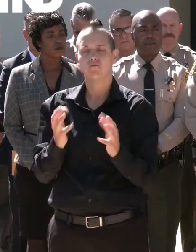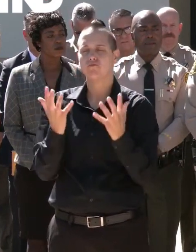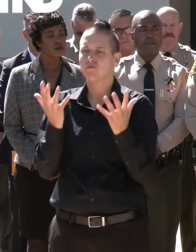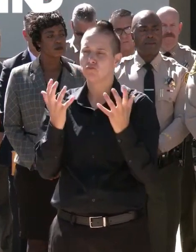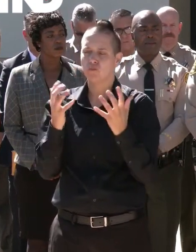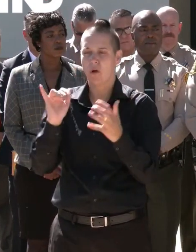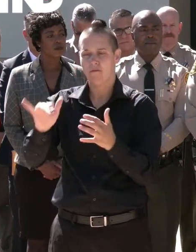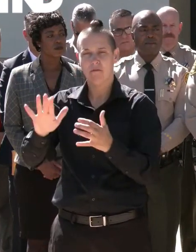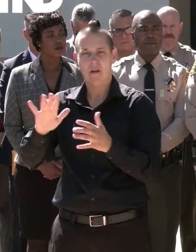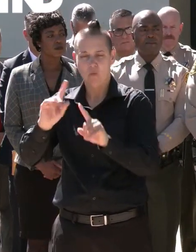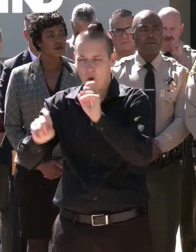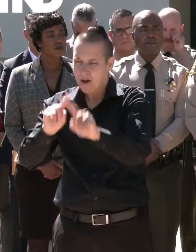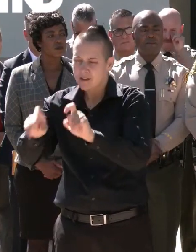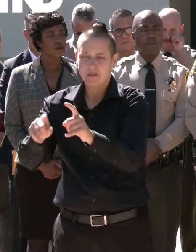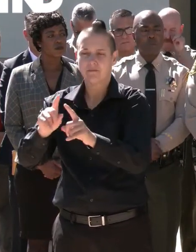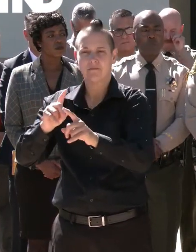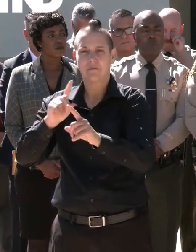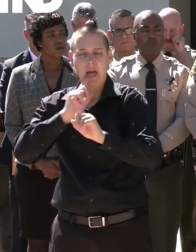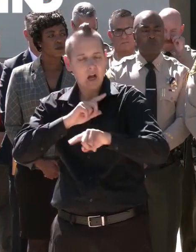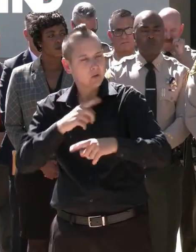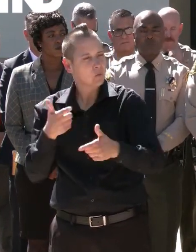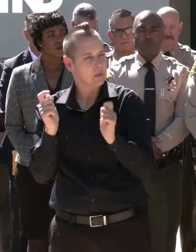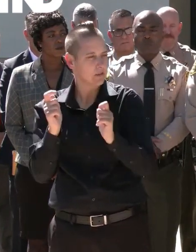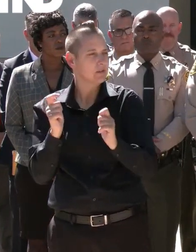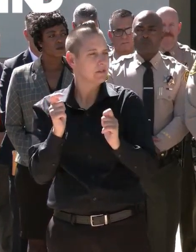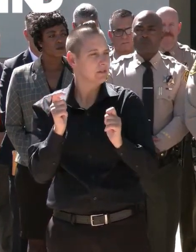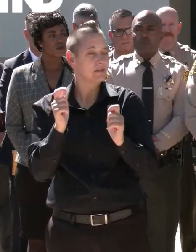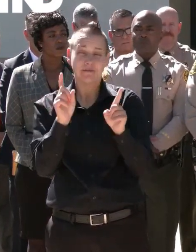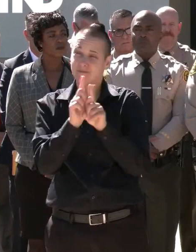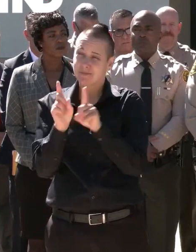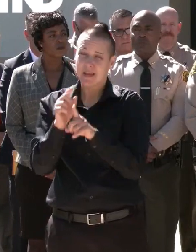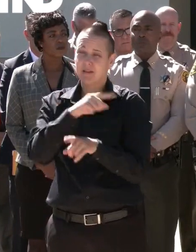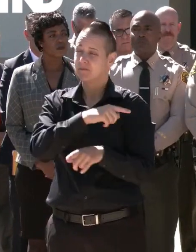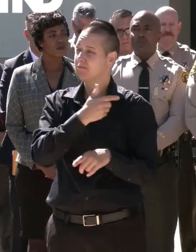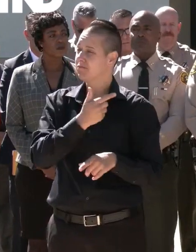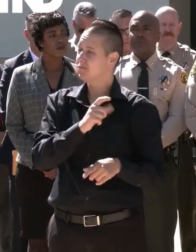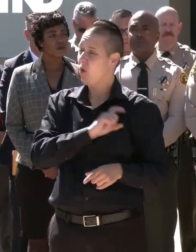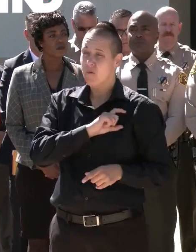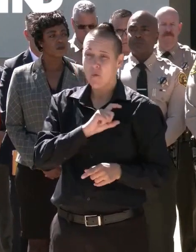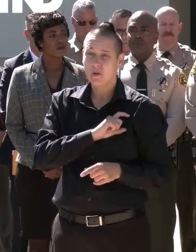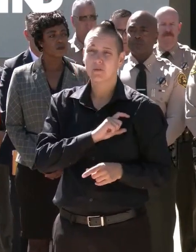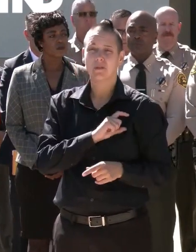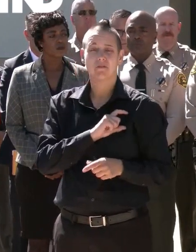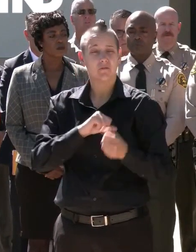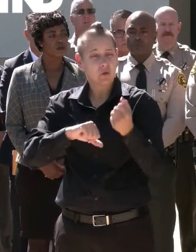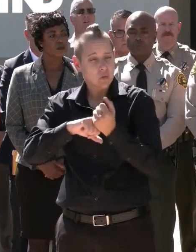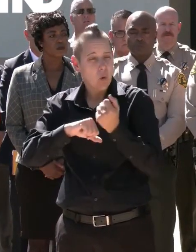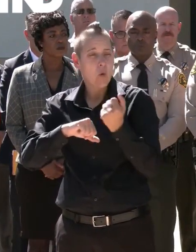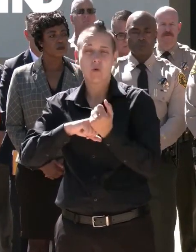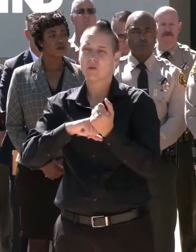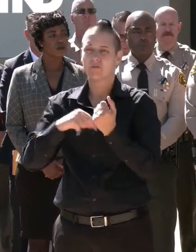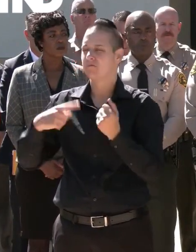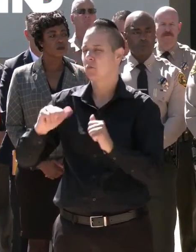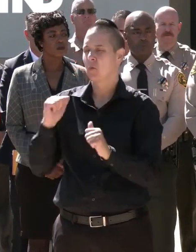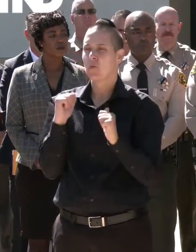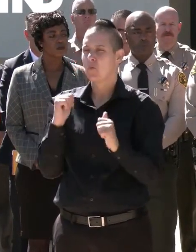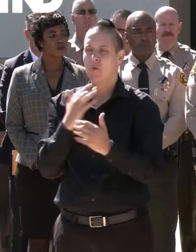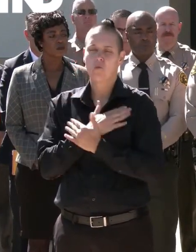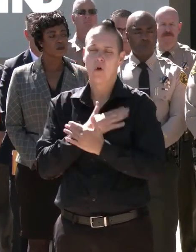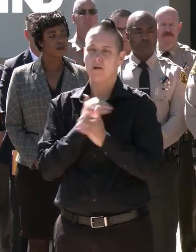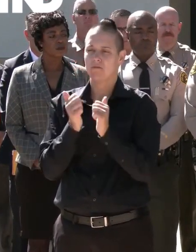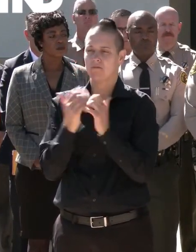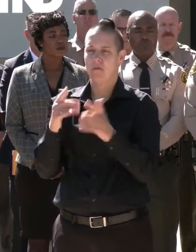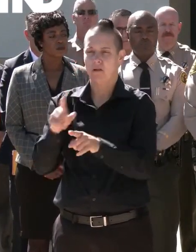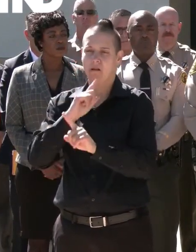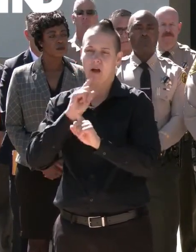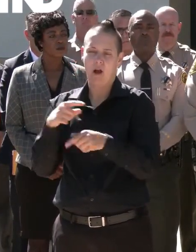those questions quickly, as are our law enforcement partners and supporters who won't rest until we get